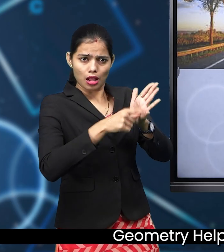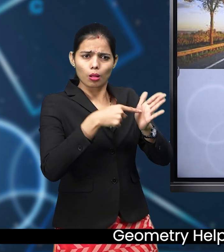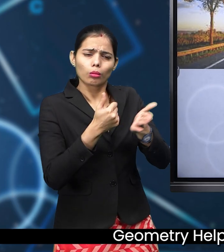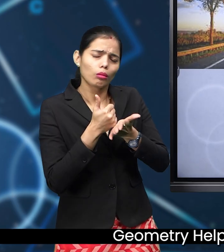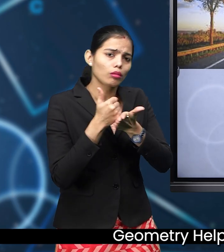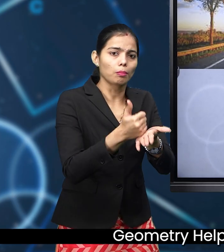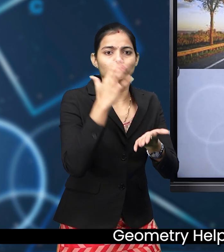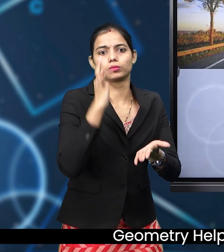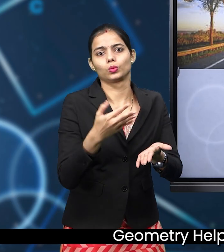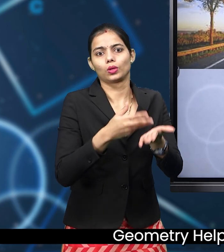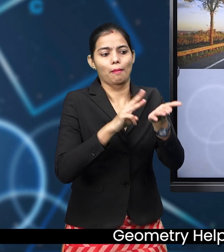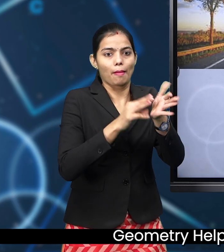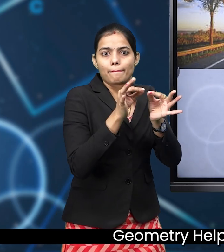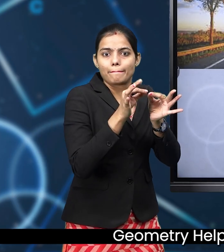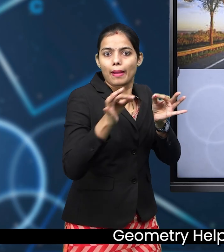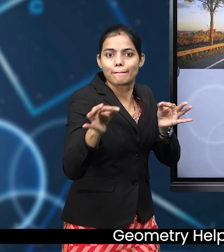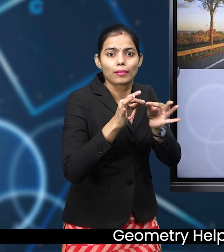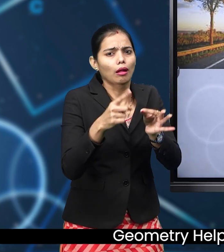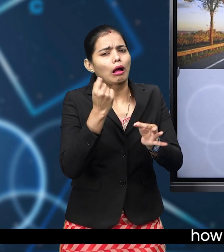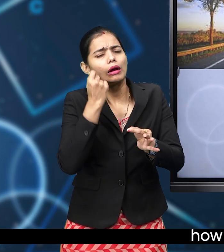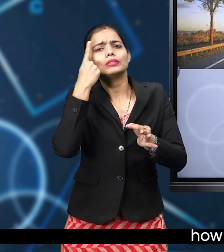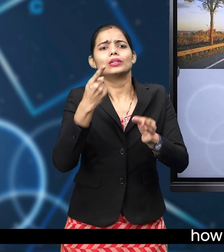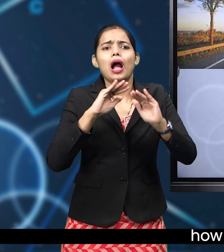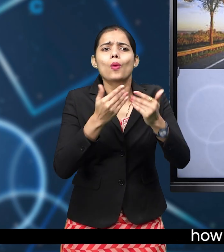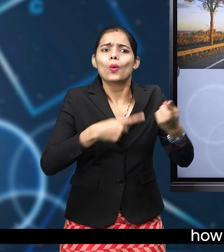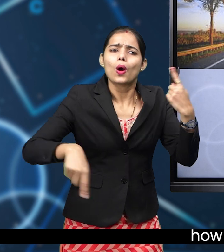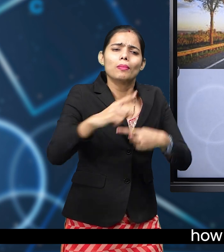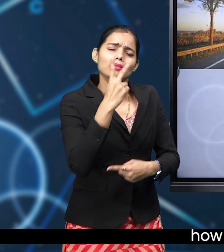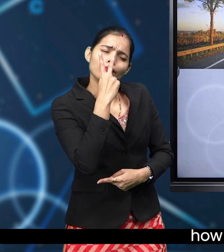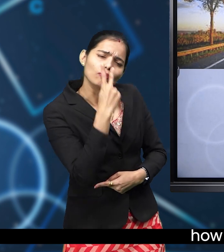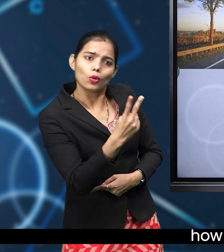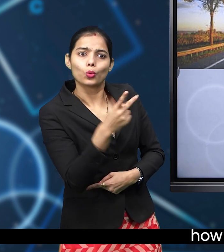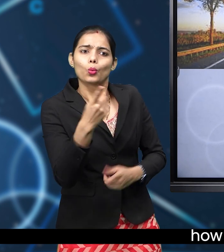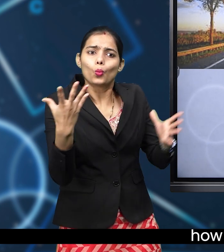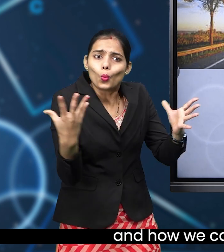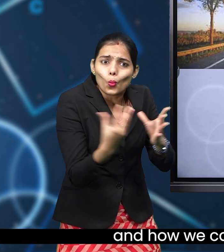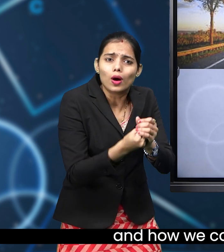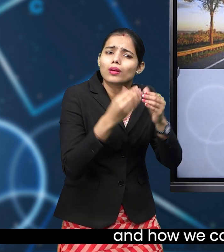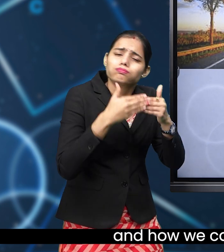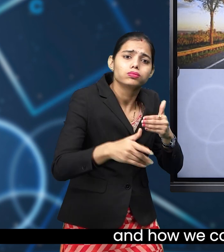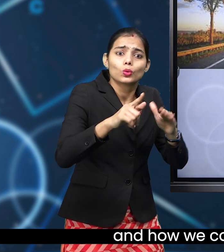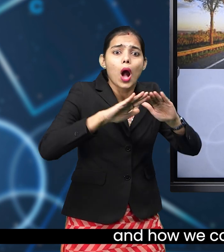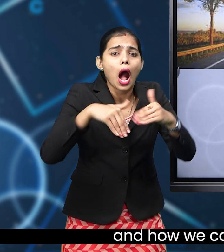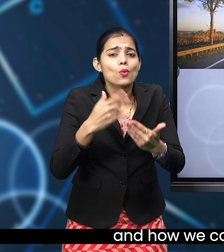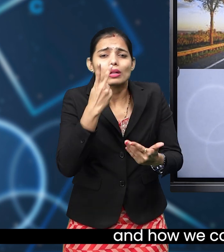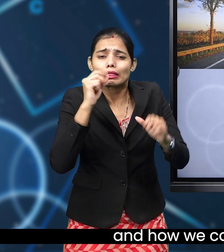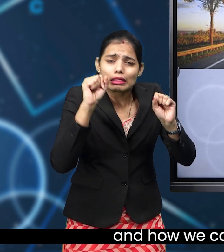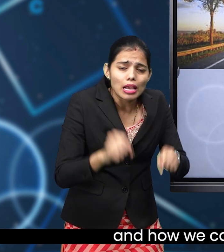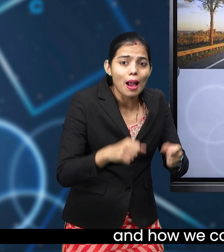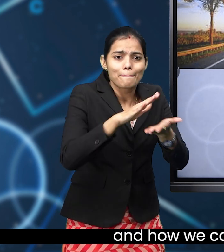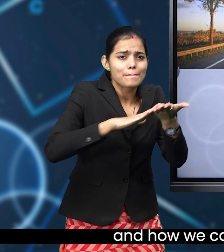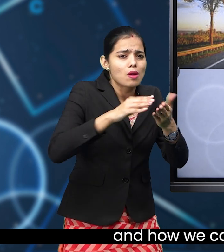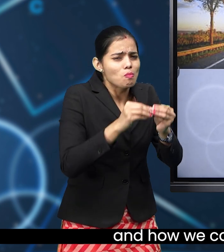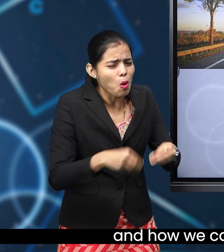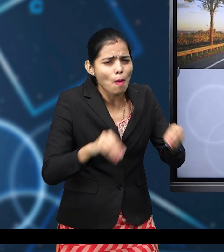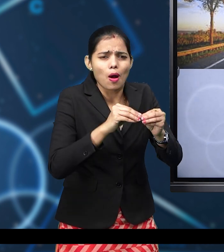Geometry helps us measure and understand how objects fit together and how we can use space